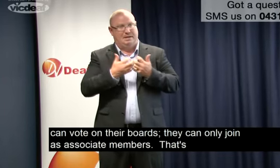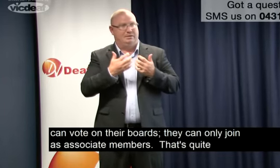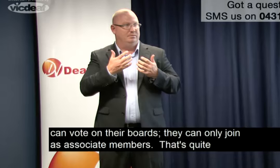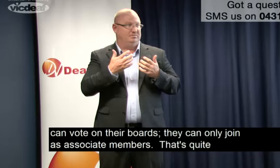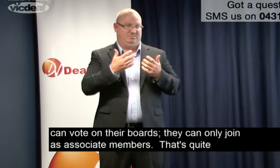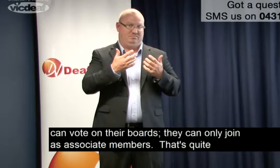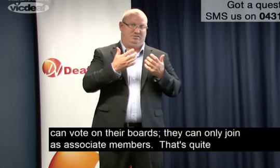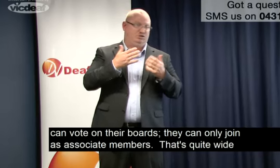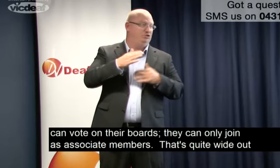to learn Auslan,